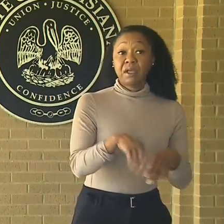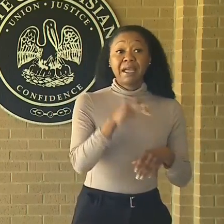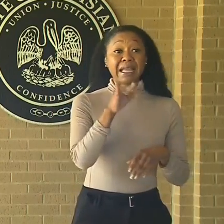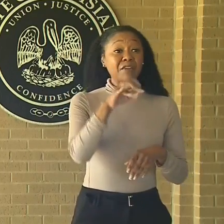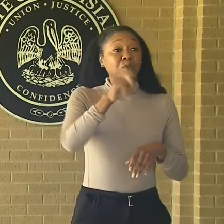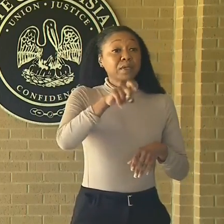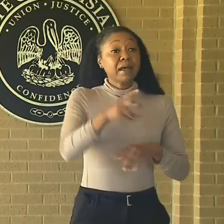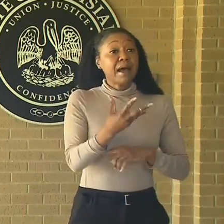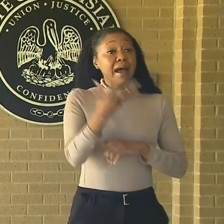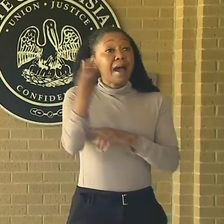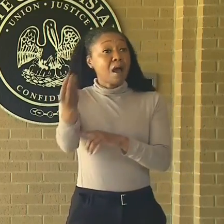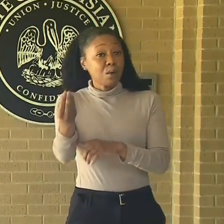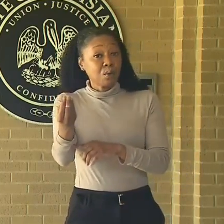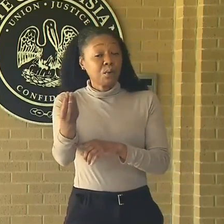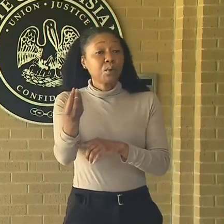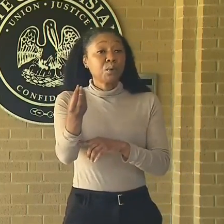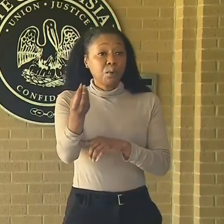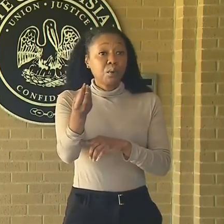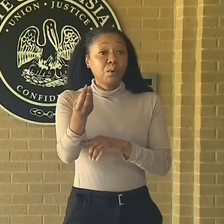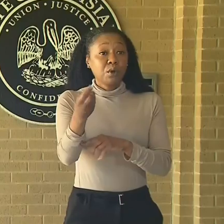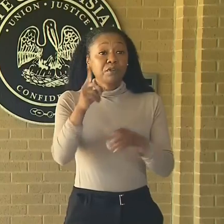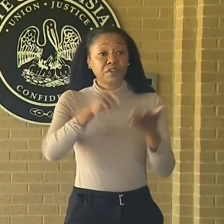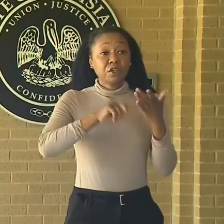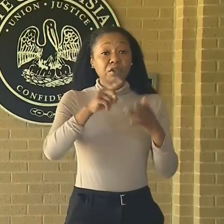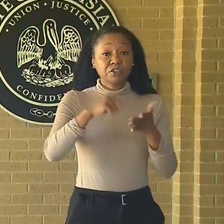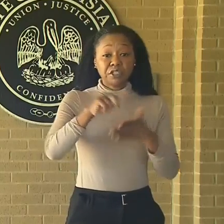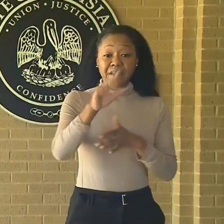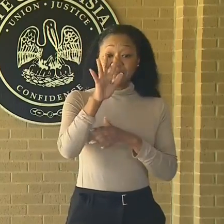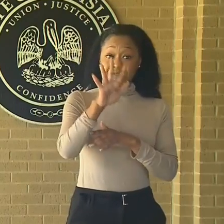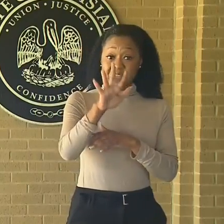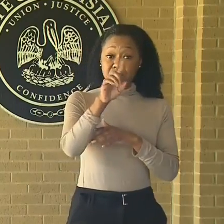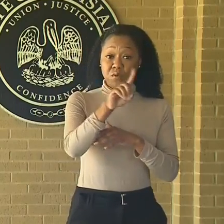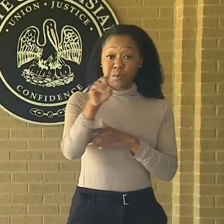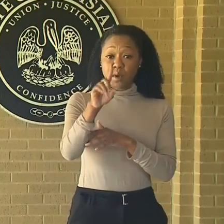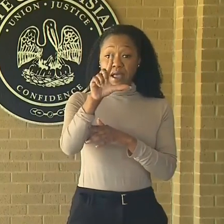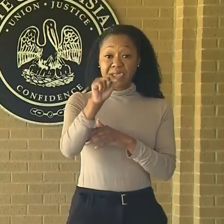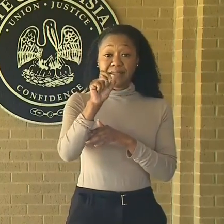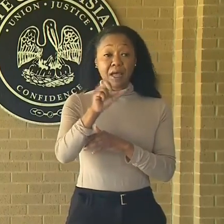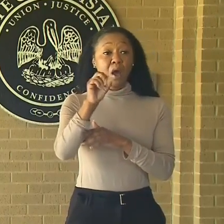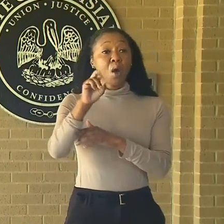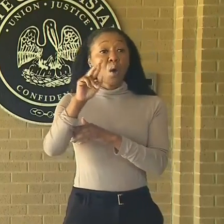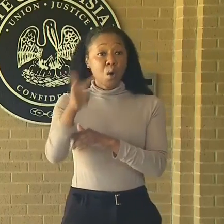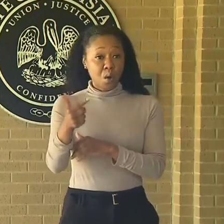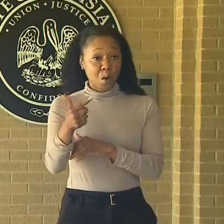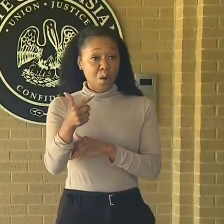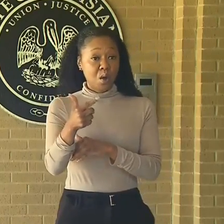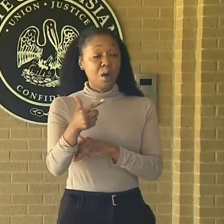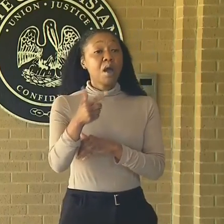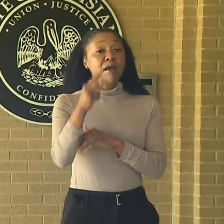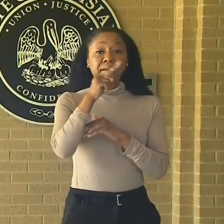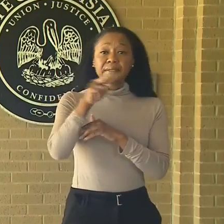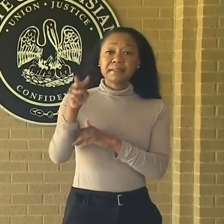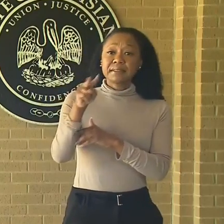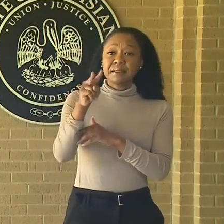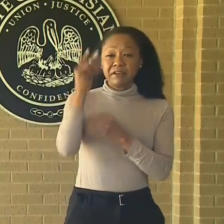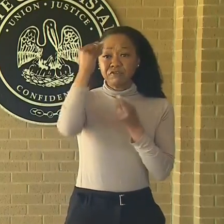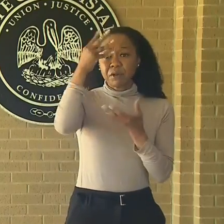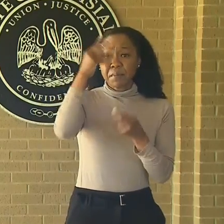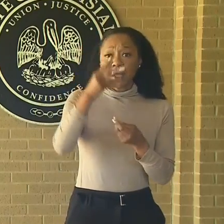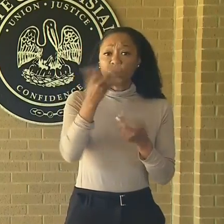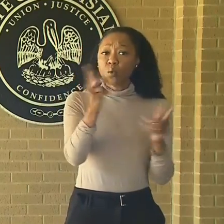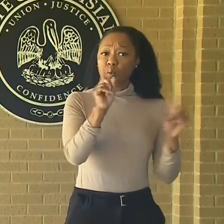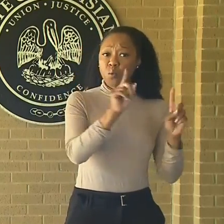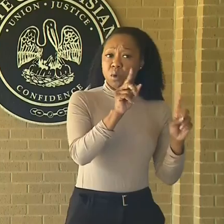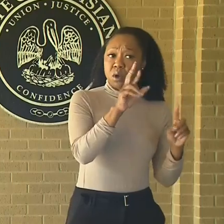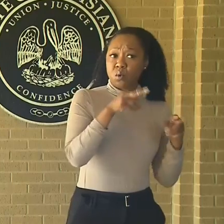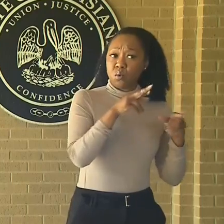need to get out and about, you should check 511la.org to get the latest information on road closures